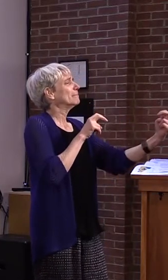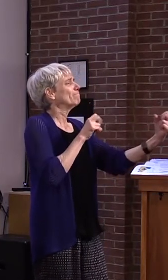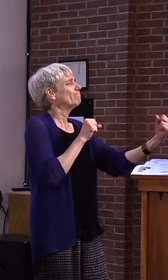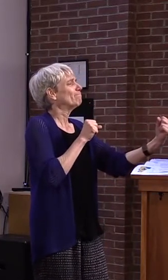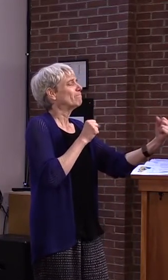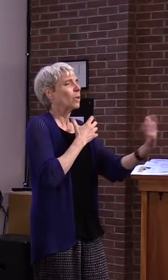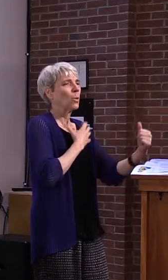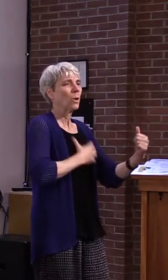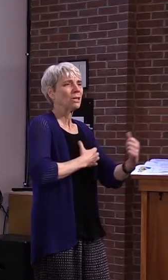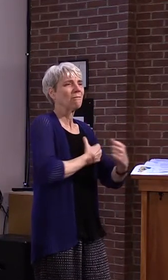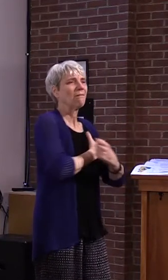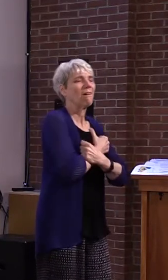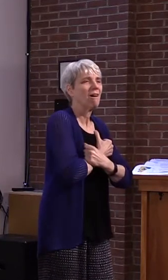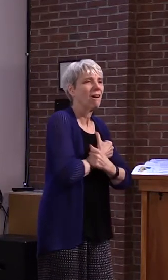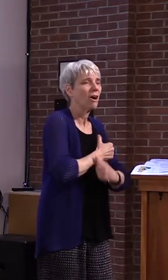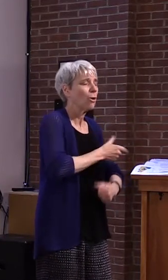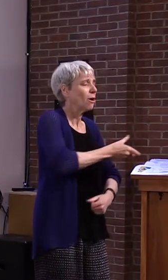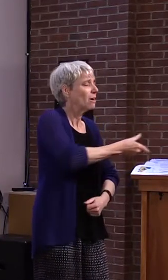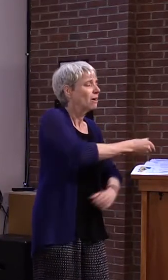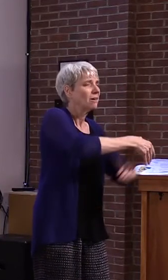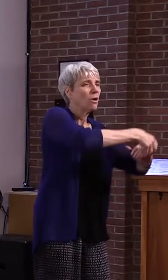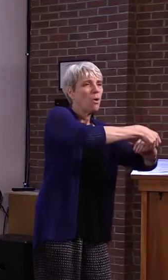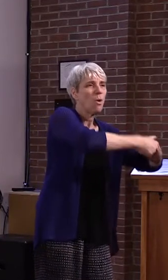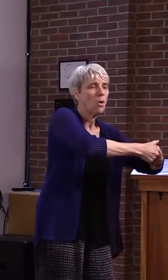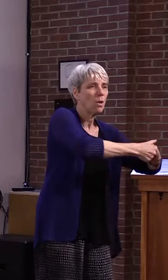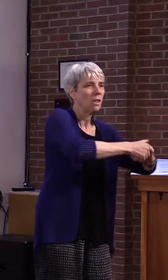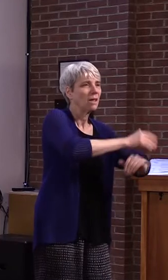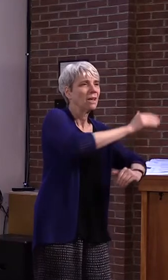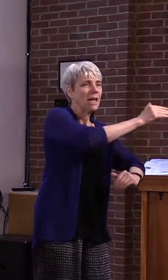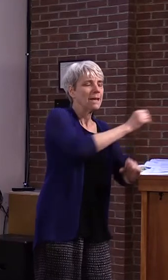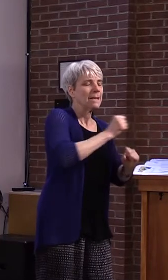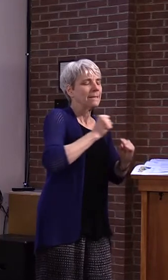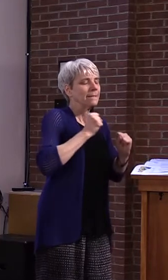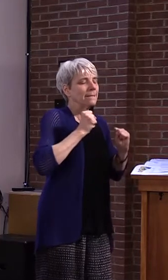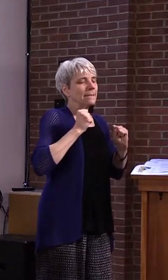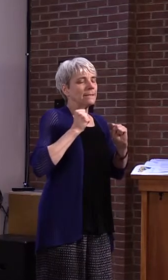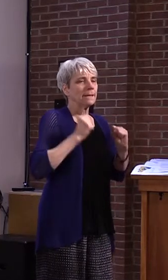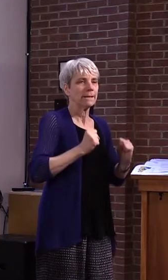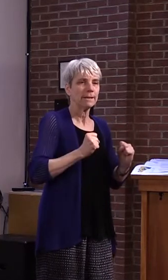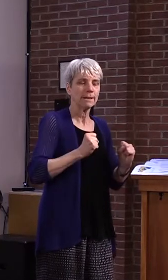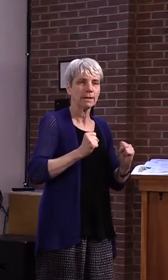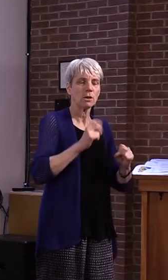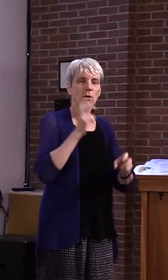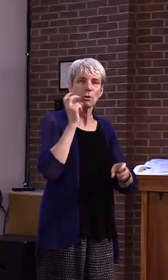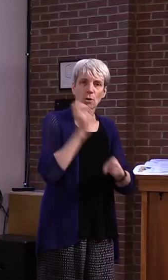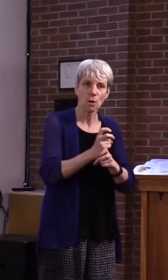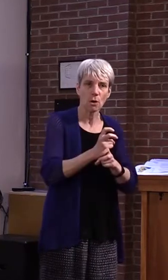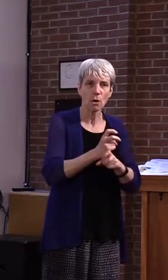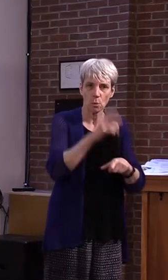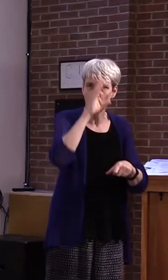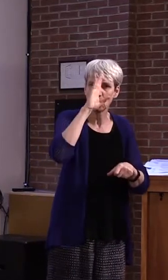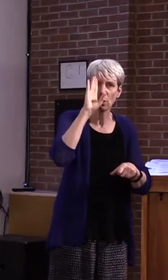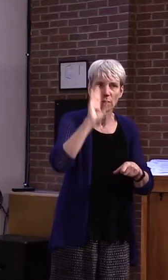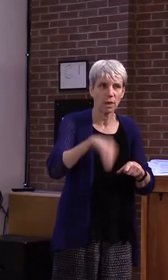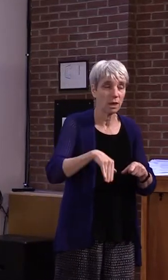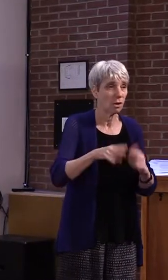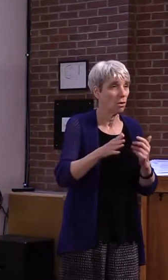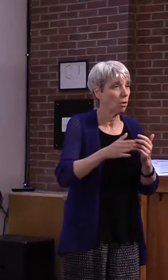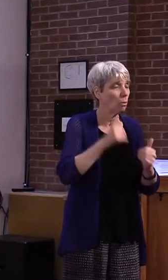handshake or interact with them the ways that you usually do. And we understand that.